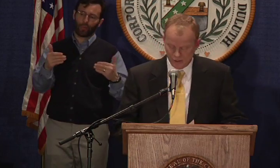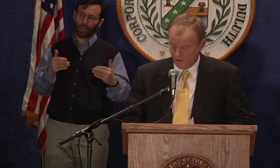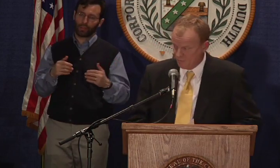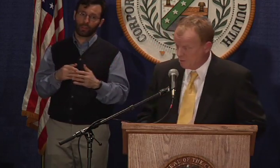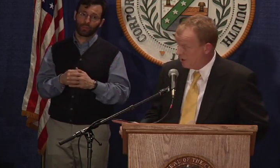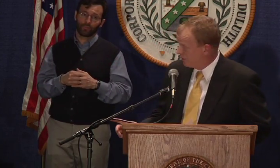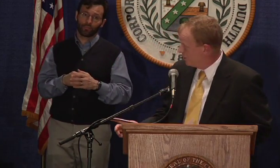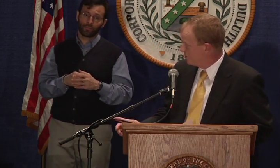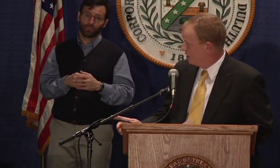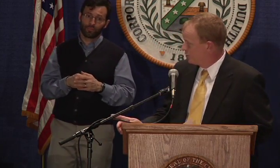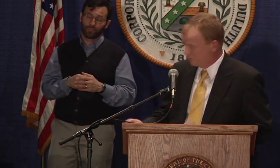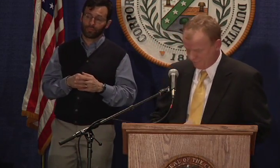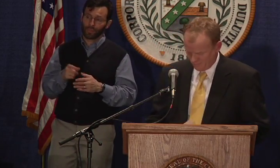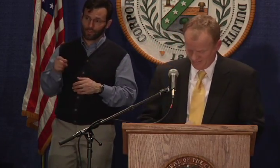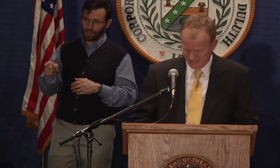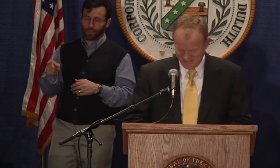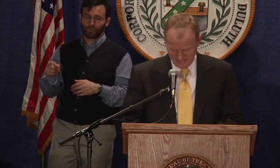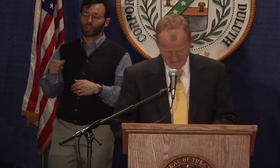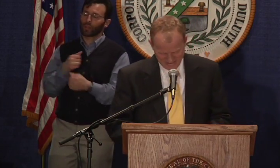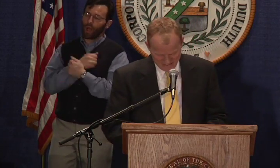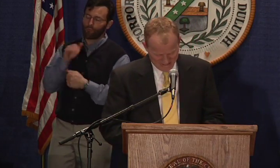might add she loved the pothole speech.